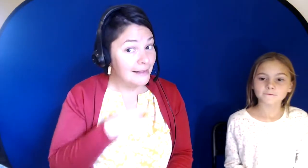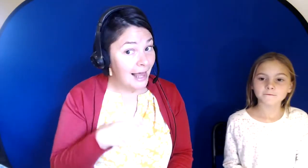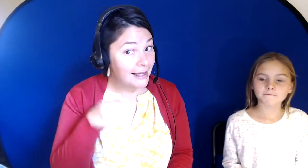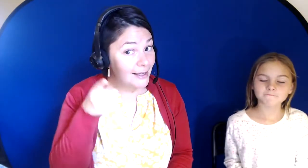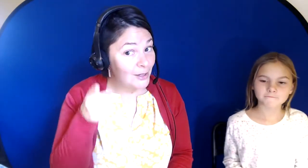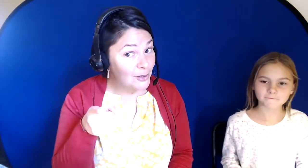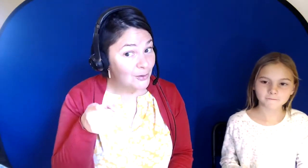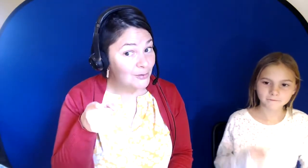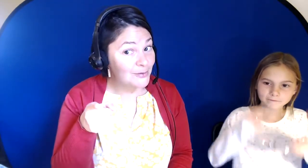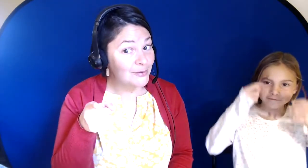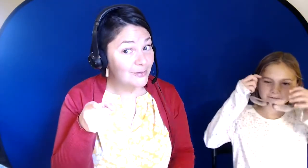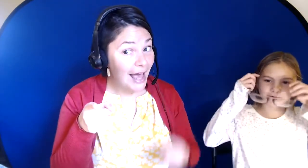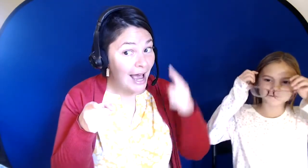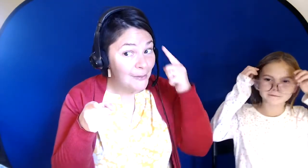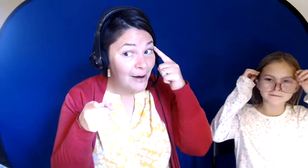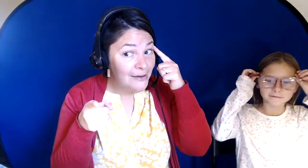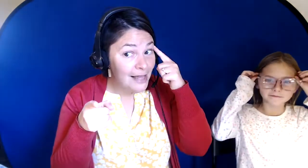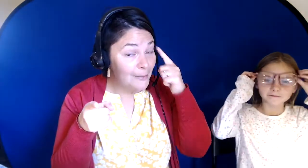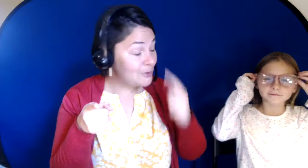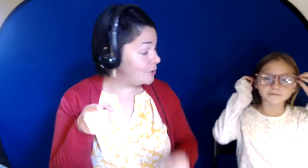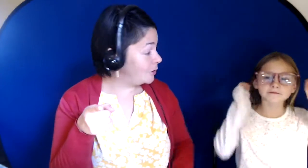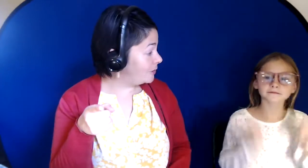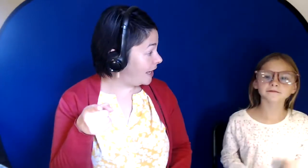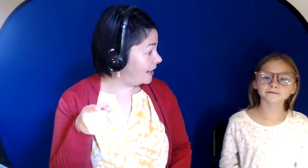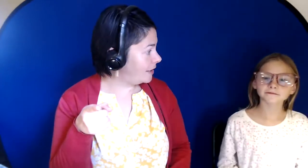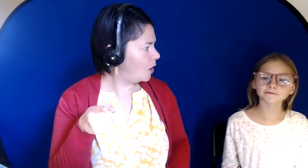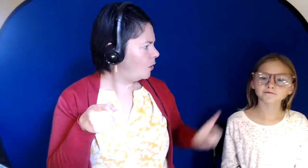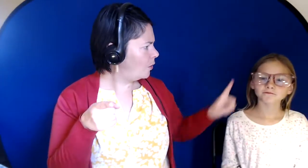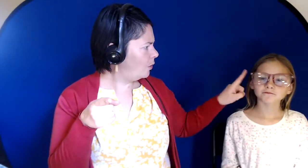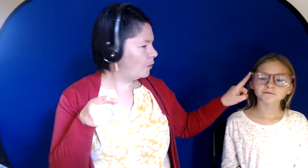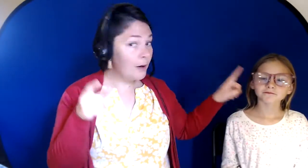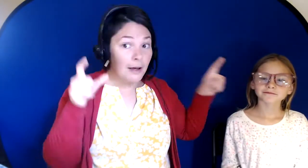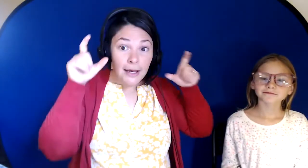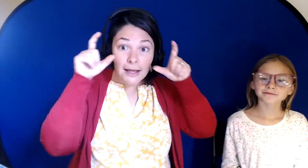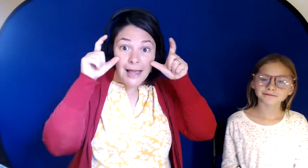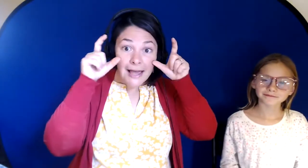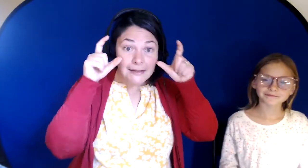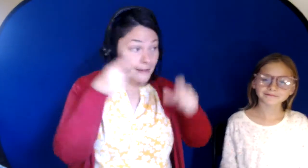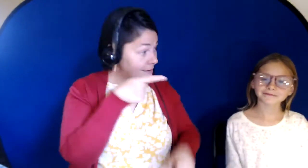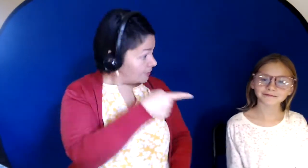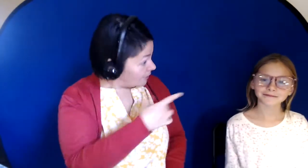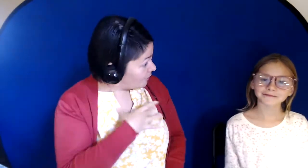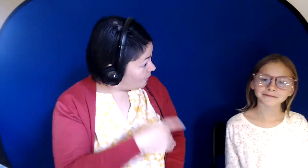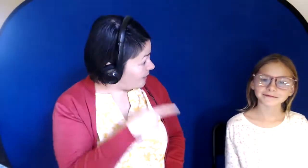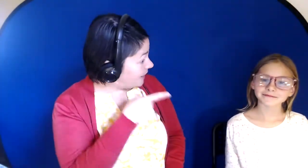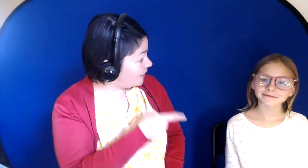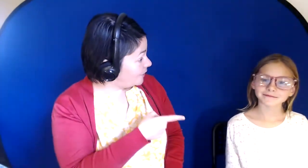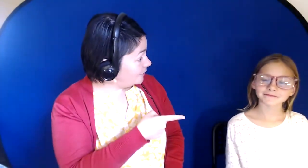like you. Eyebrows up. Do you like it? Ooh, glasses. You like you?